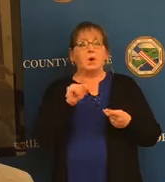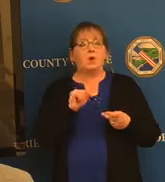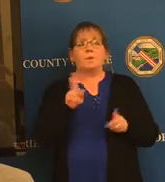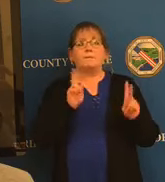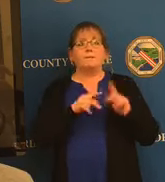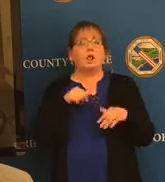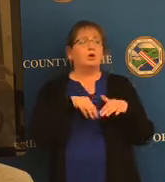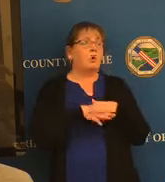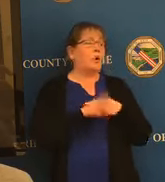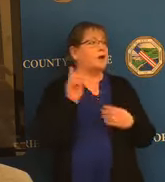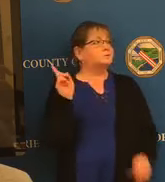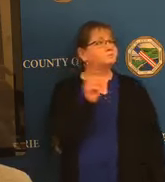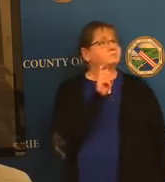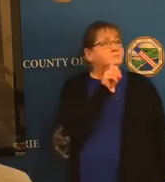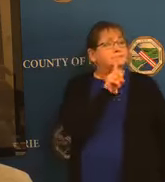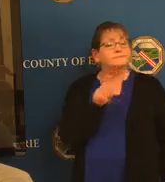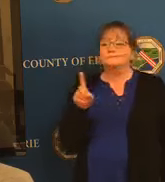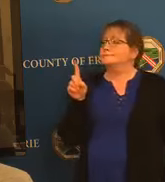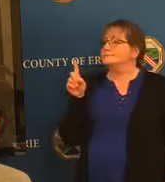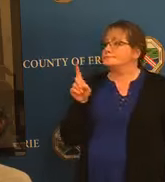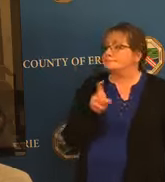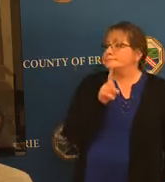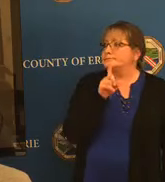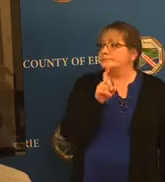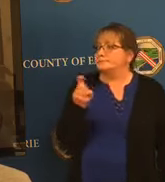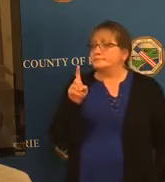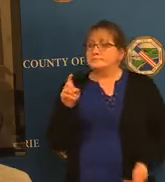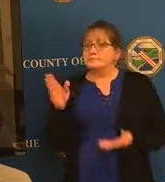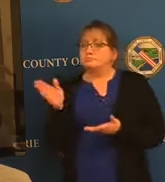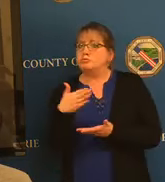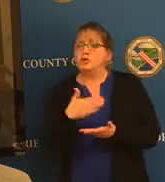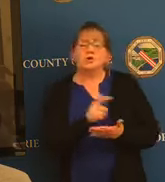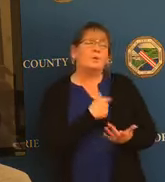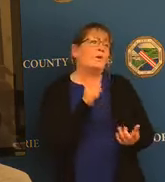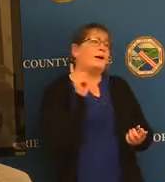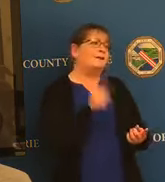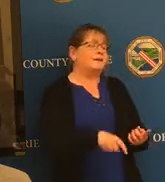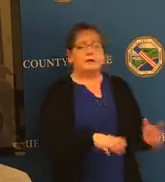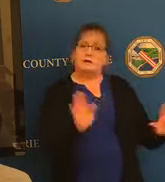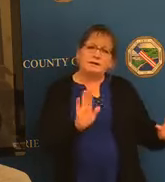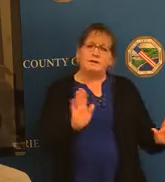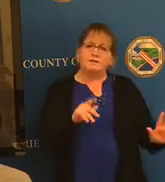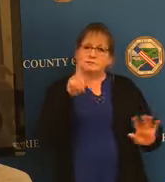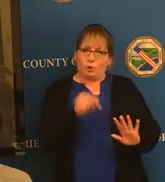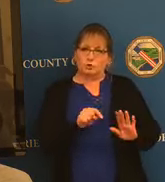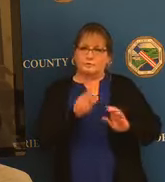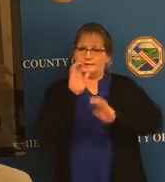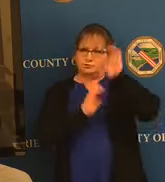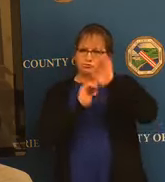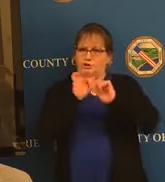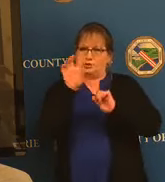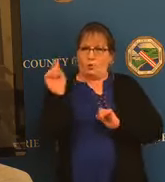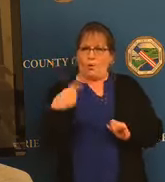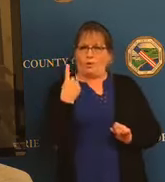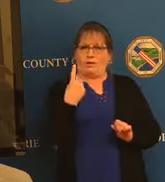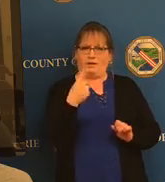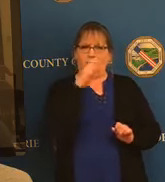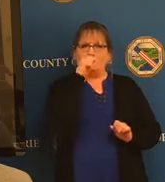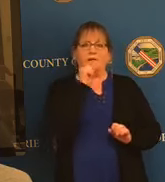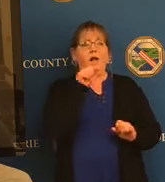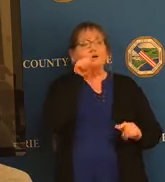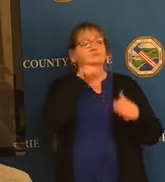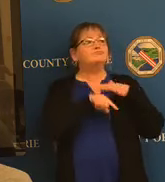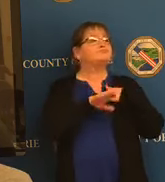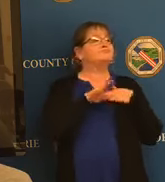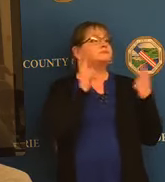walking around and picking up a broom instead of what really this is supposed to be, which is for construction purposes only. So we're